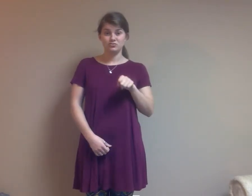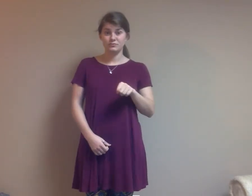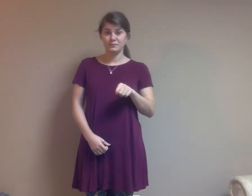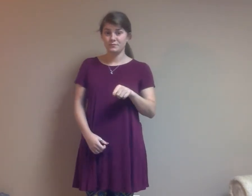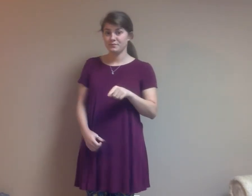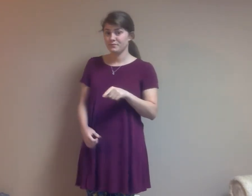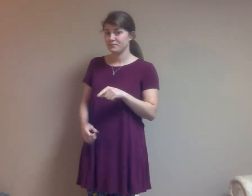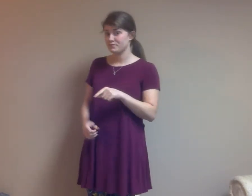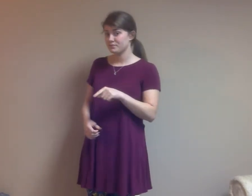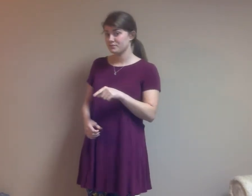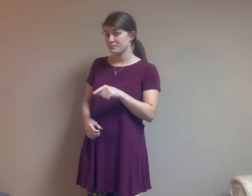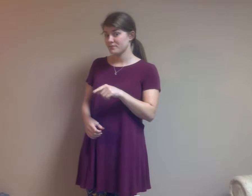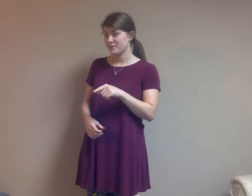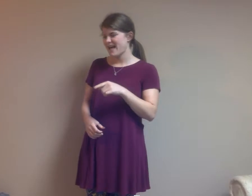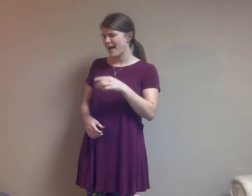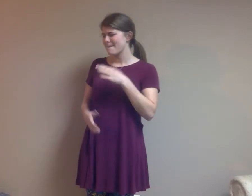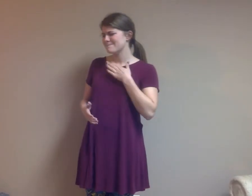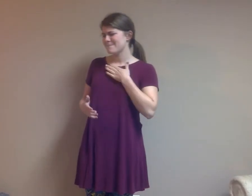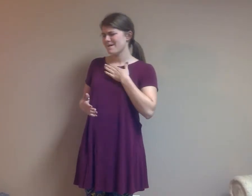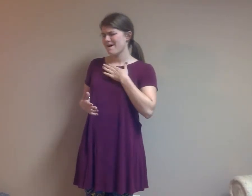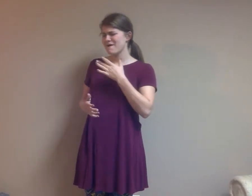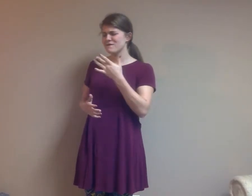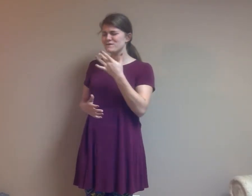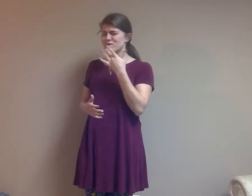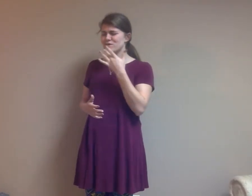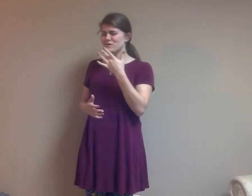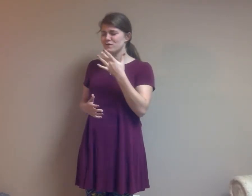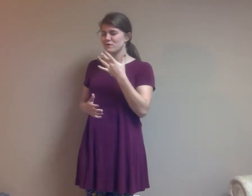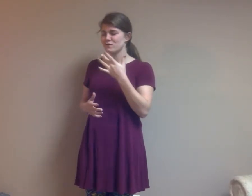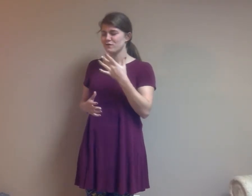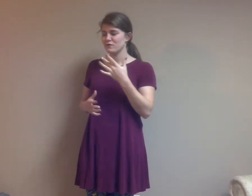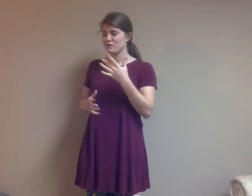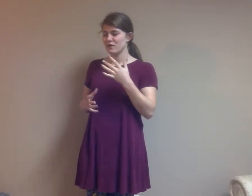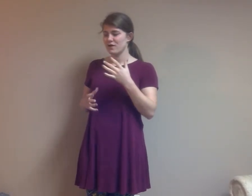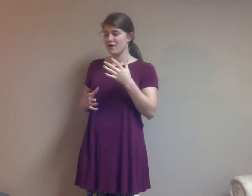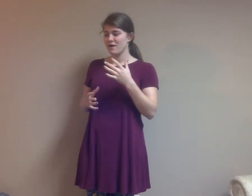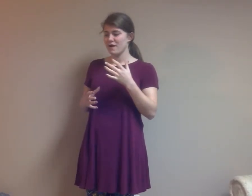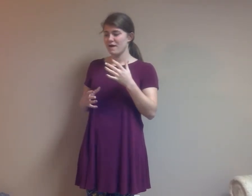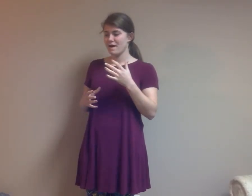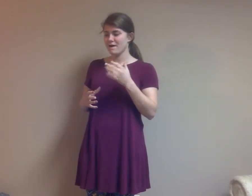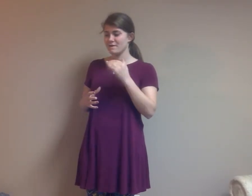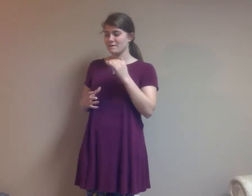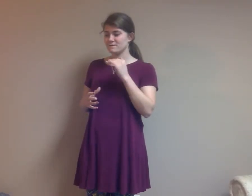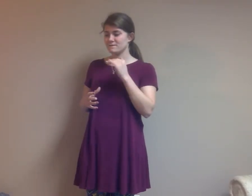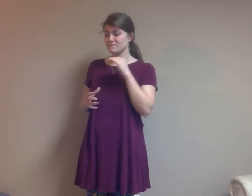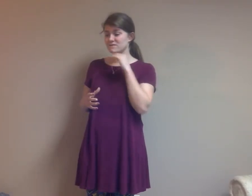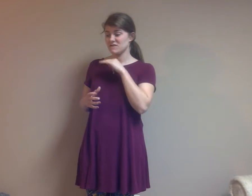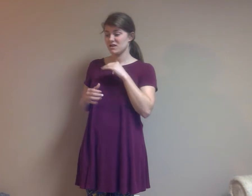Is there? Yeah. Where? There's wood covering it up, but there's a real horse inside